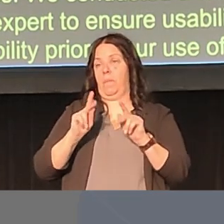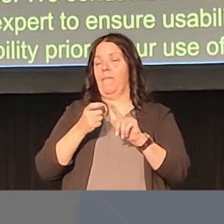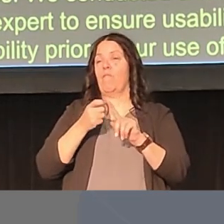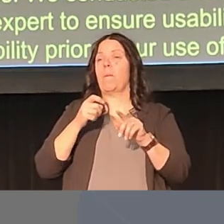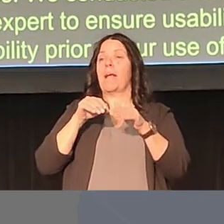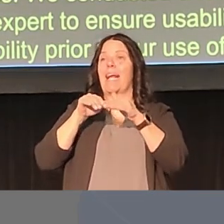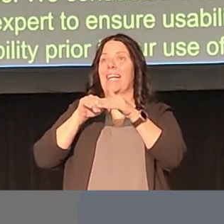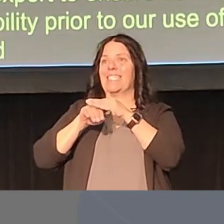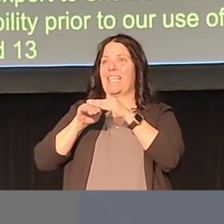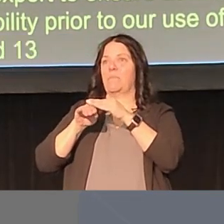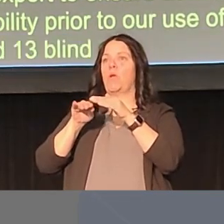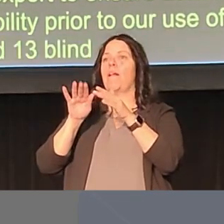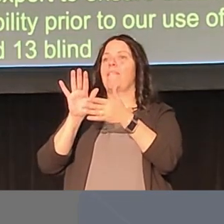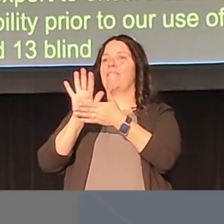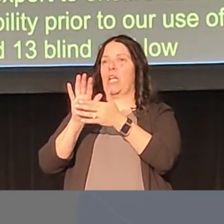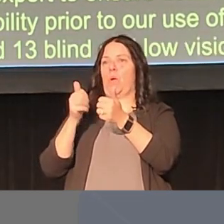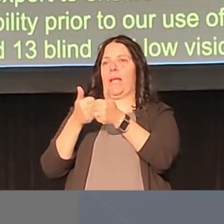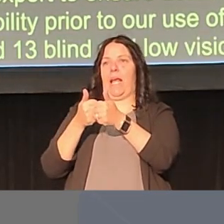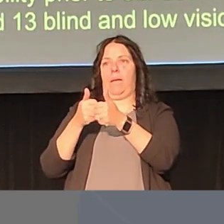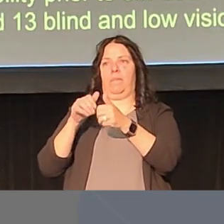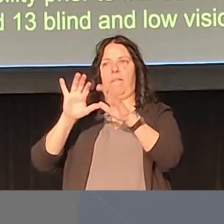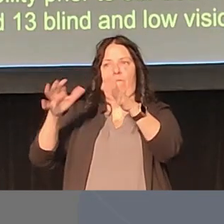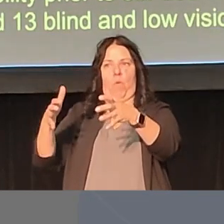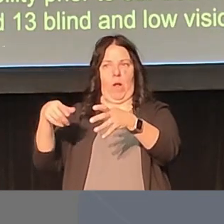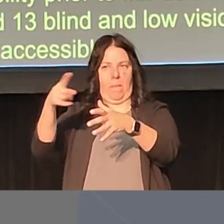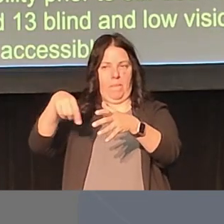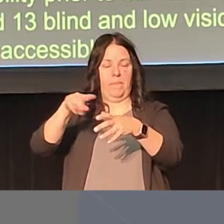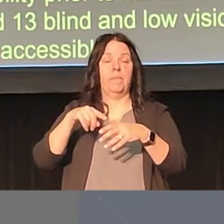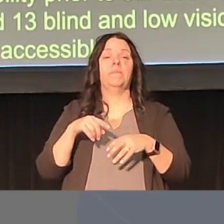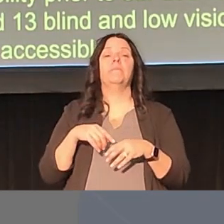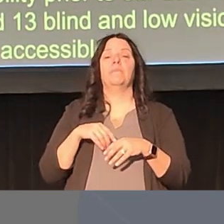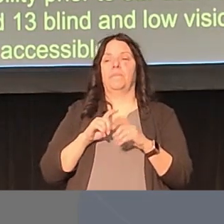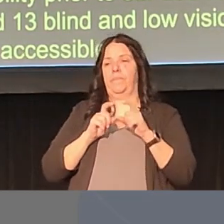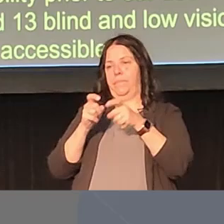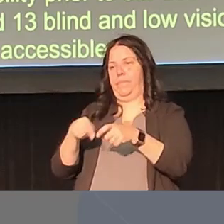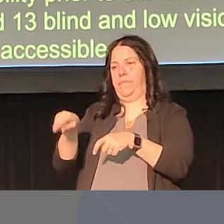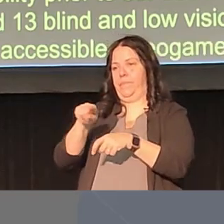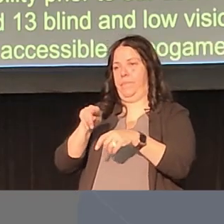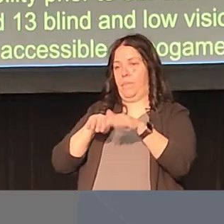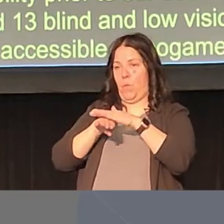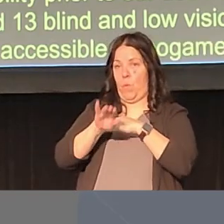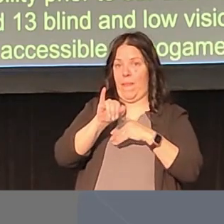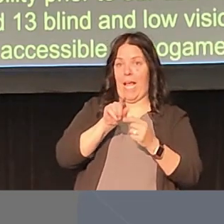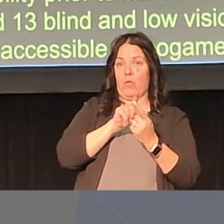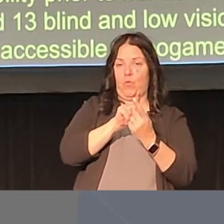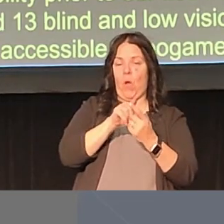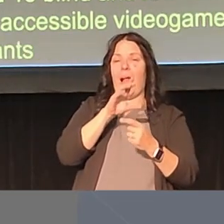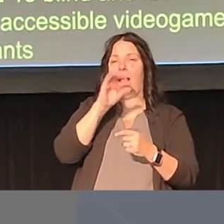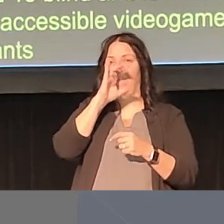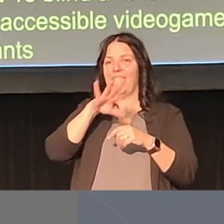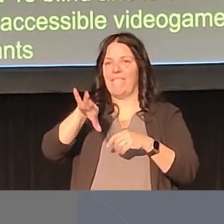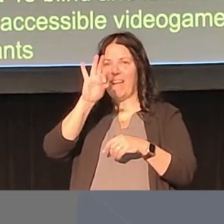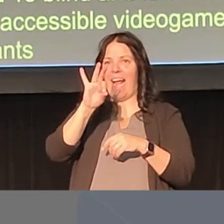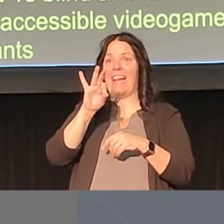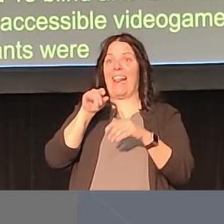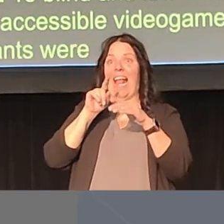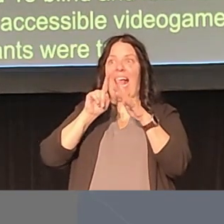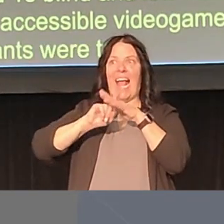video games forum. These participants were tasked to complete the tutorial and find the exit in all 6